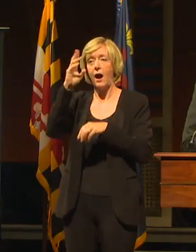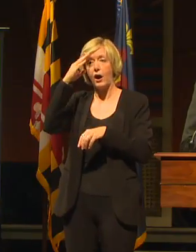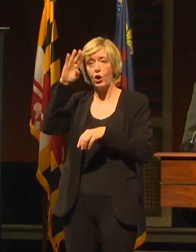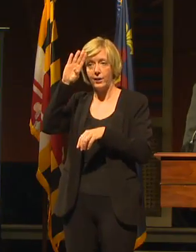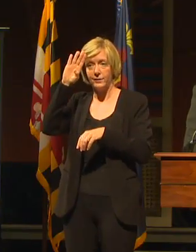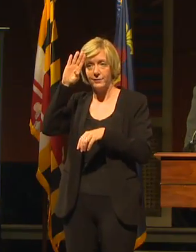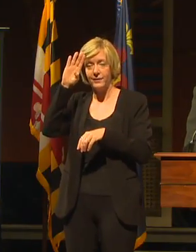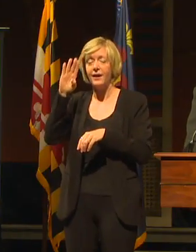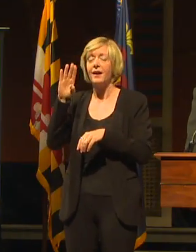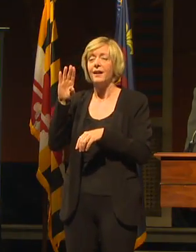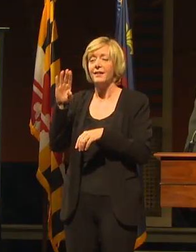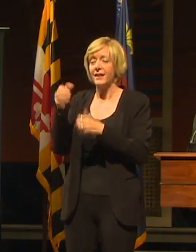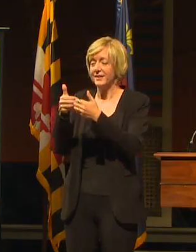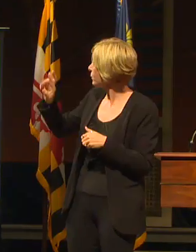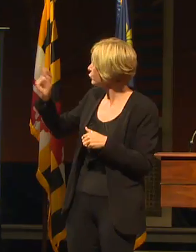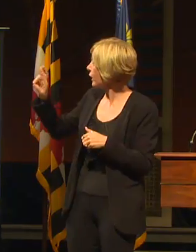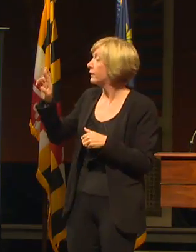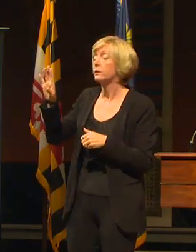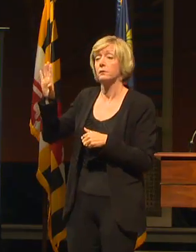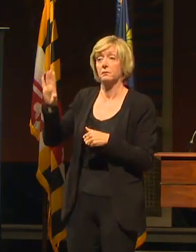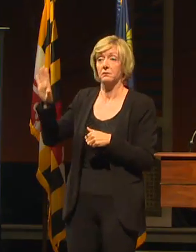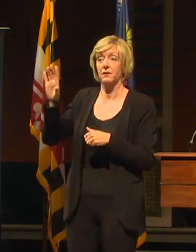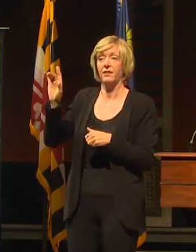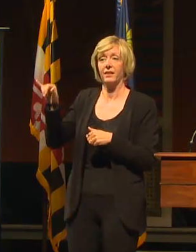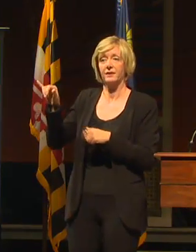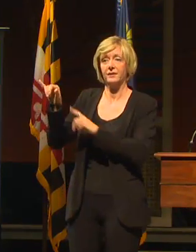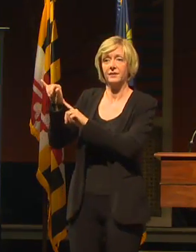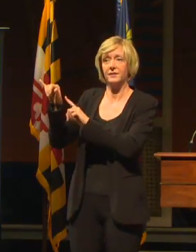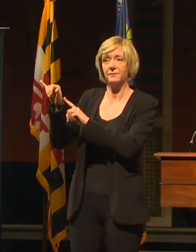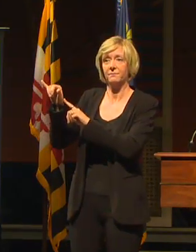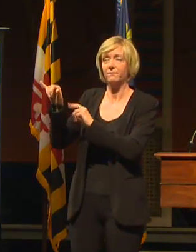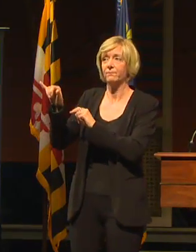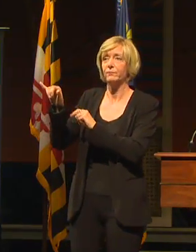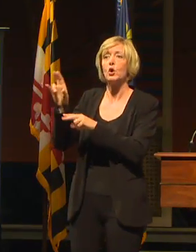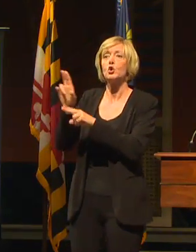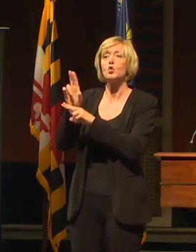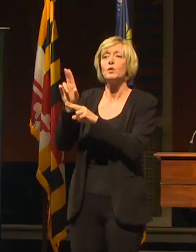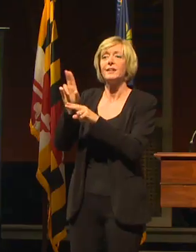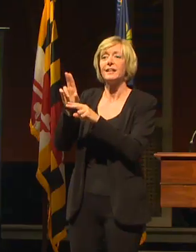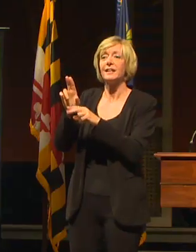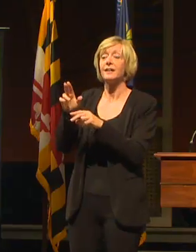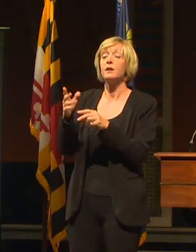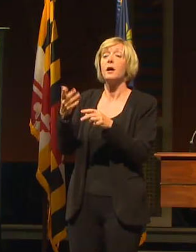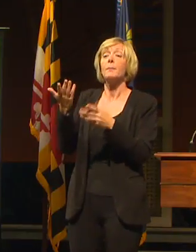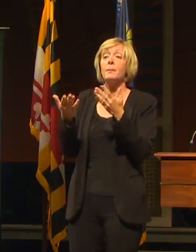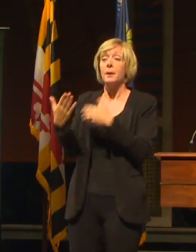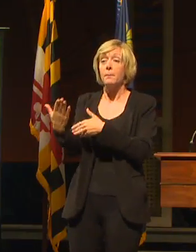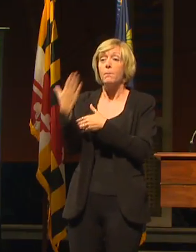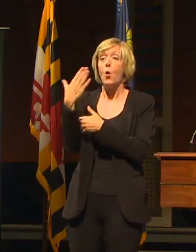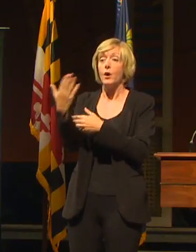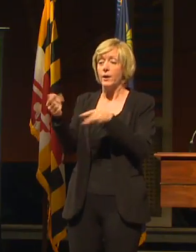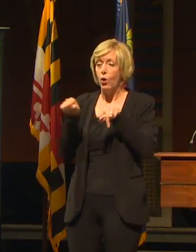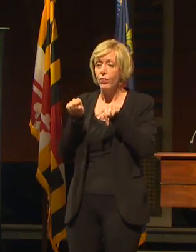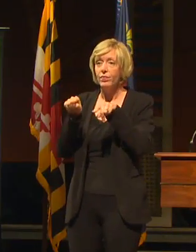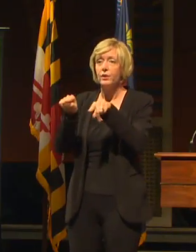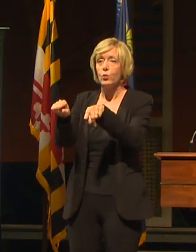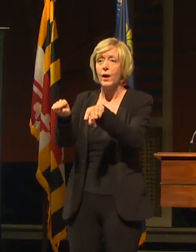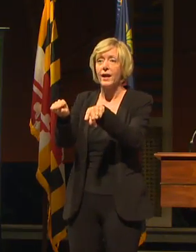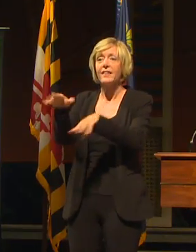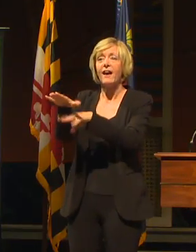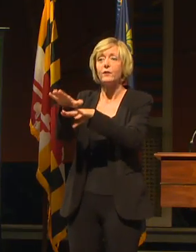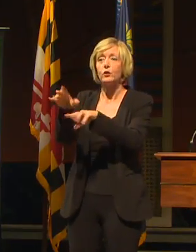separated transit and freight vehicles. That's really the use of reversible lanes and how you can fit those things in tight spaces.